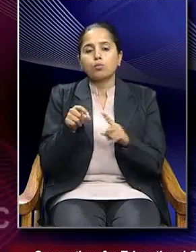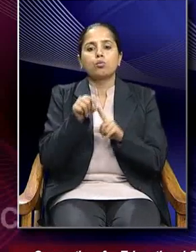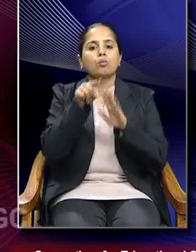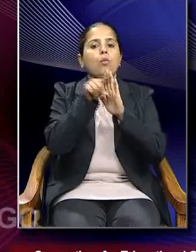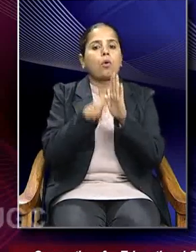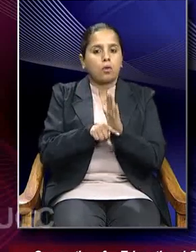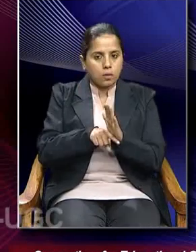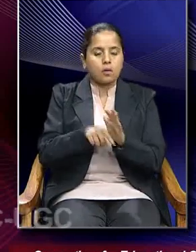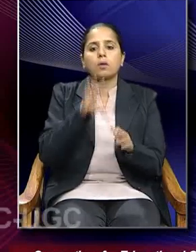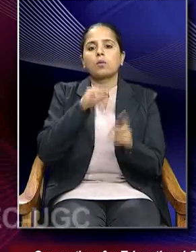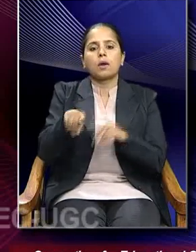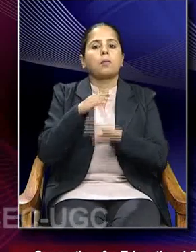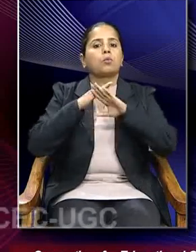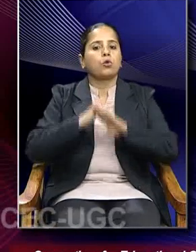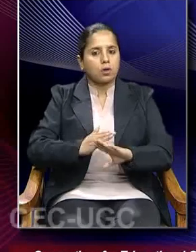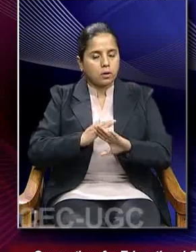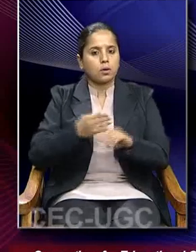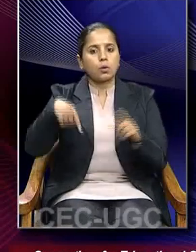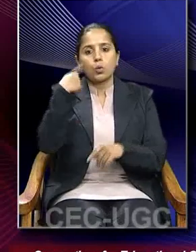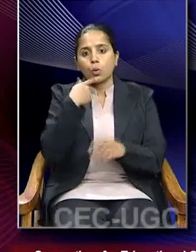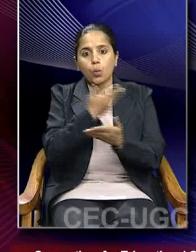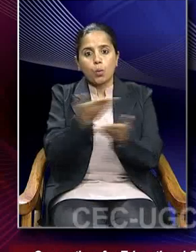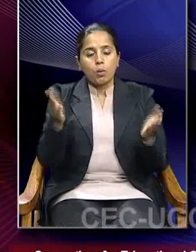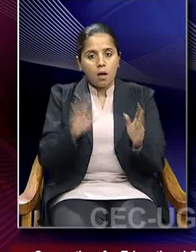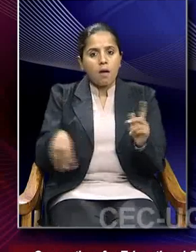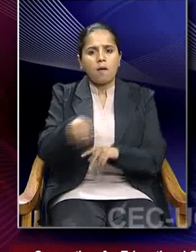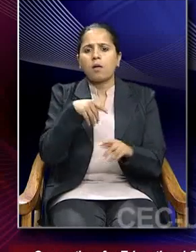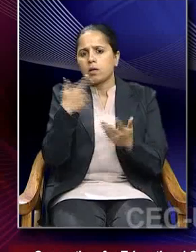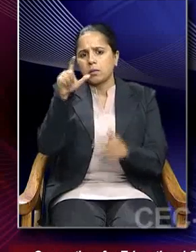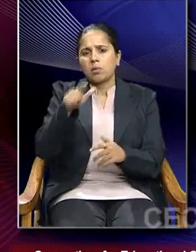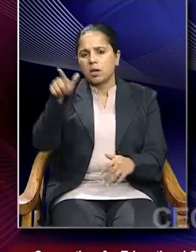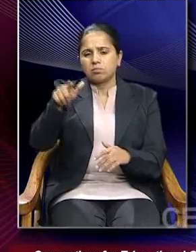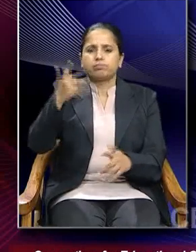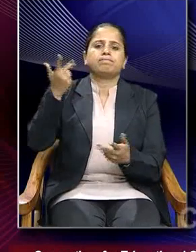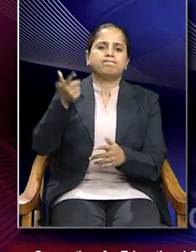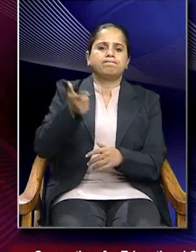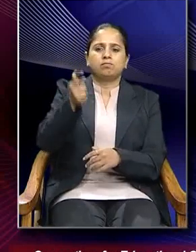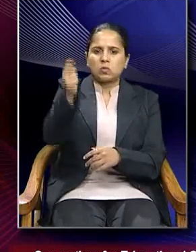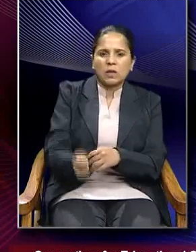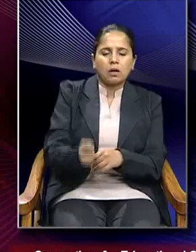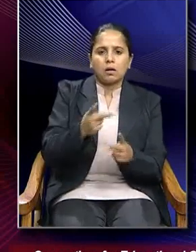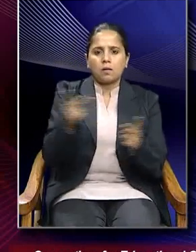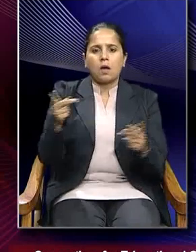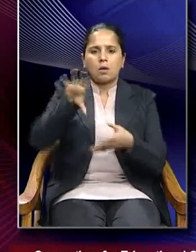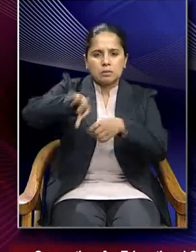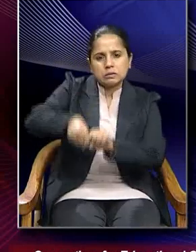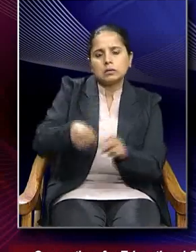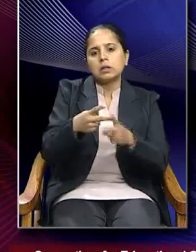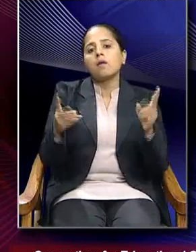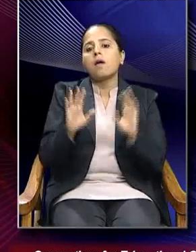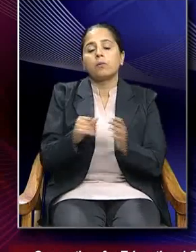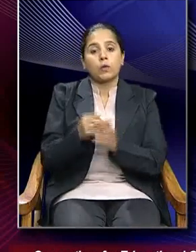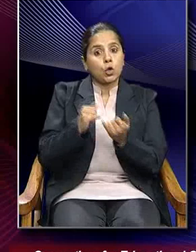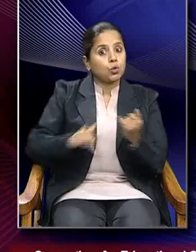policy in order to protect those who have been downgraded or those who have been exploited.